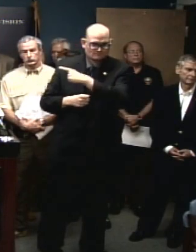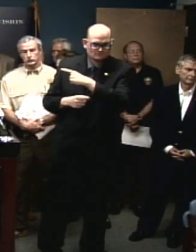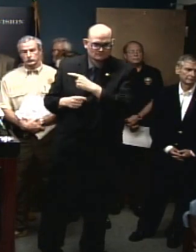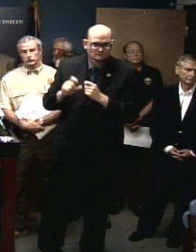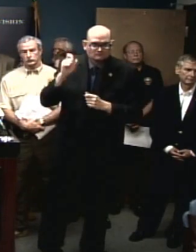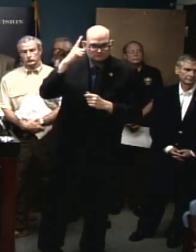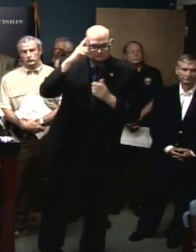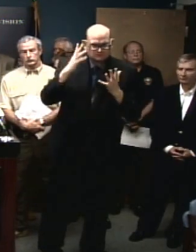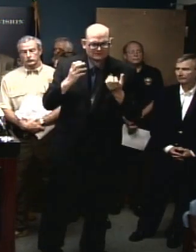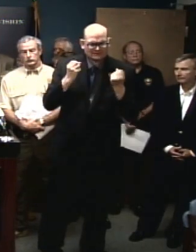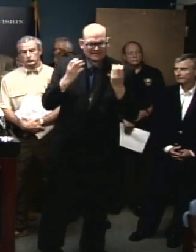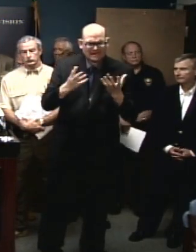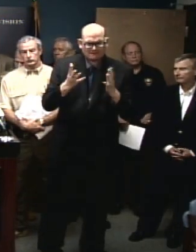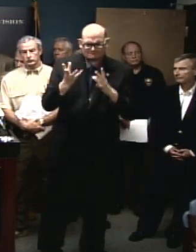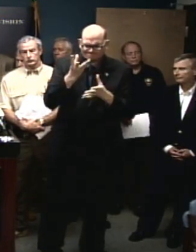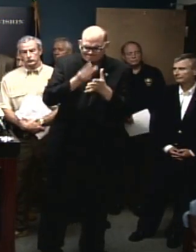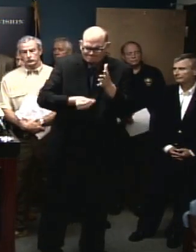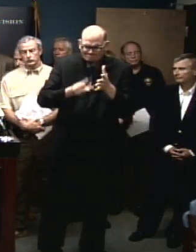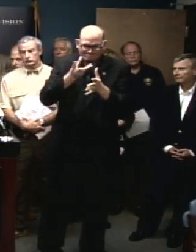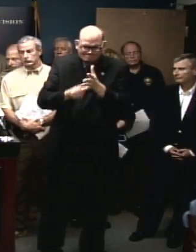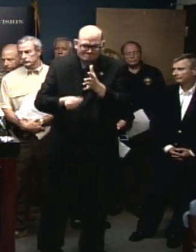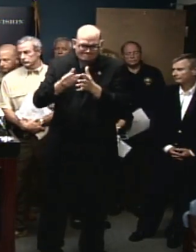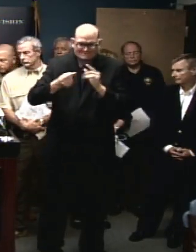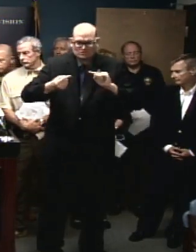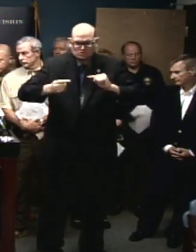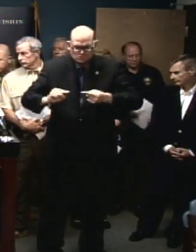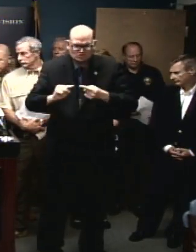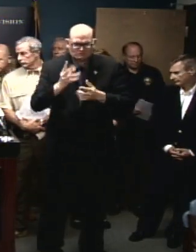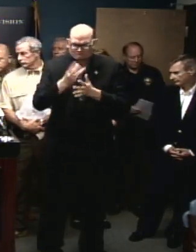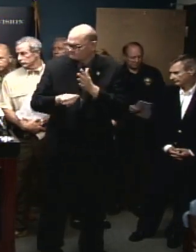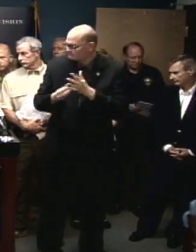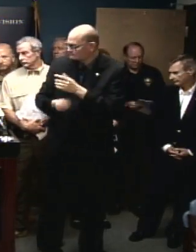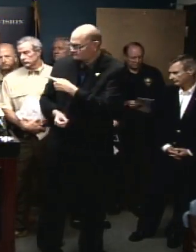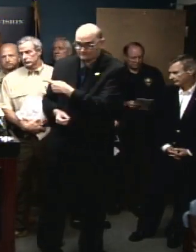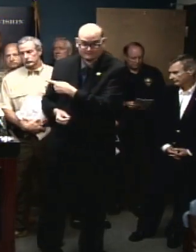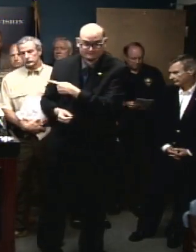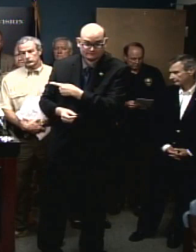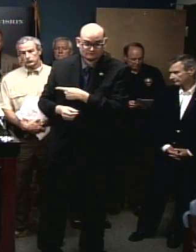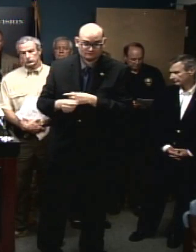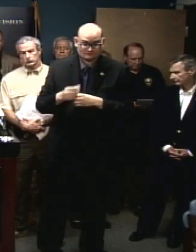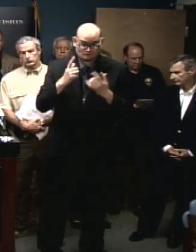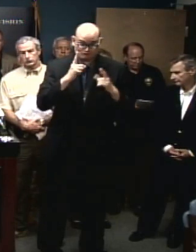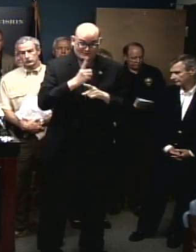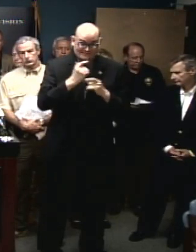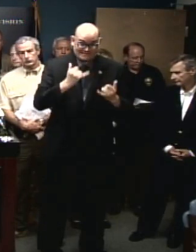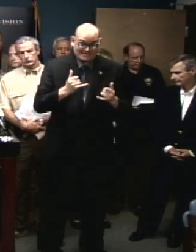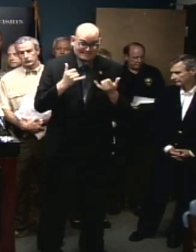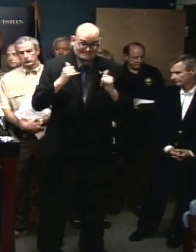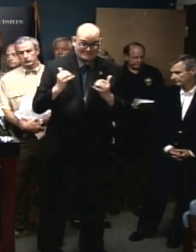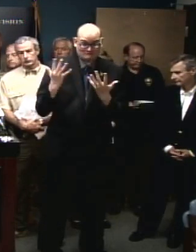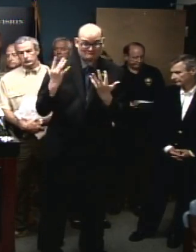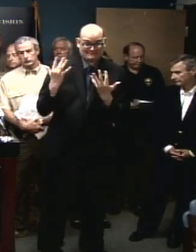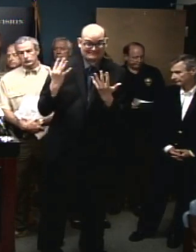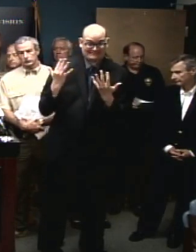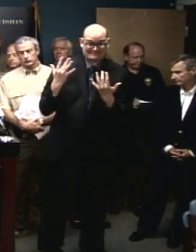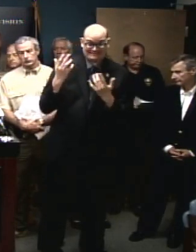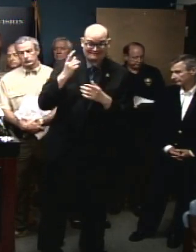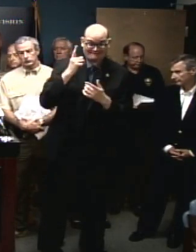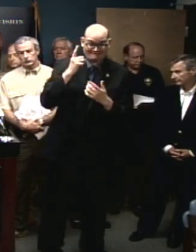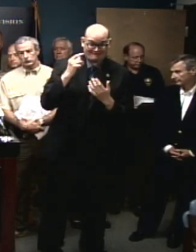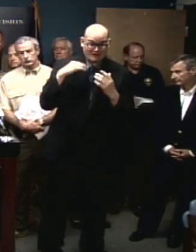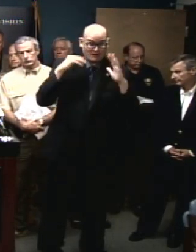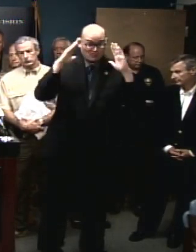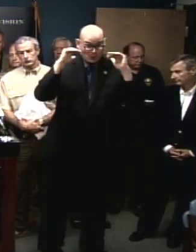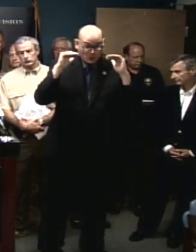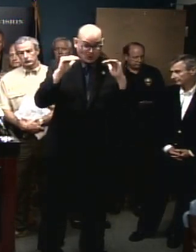on deaths, any tally on injuries? Right now, this is ongoing. We're going to continue to see. My hope and prayer is always